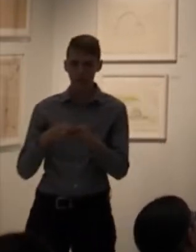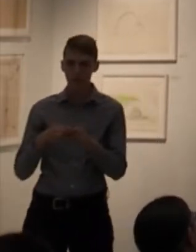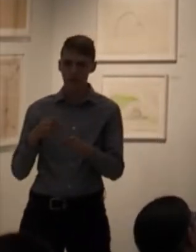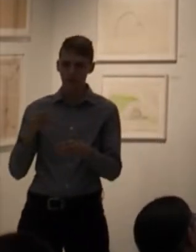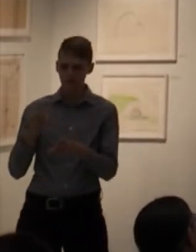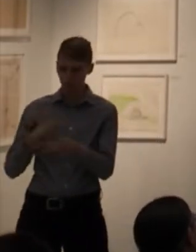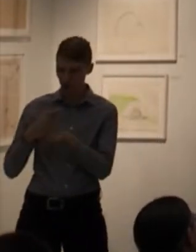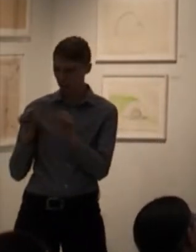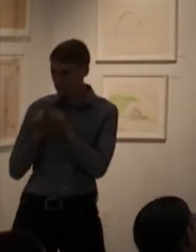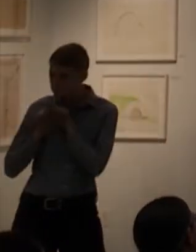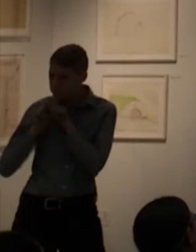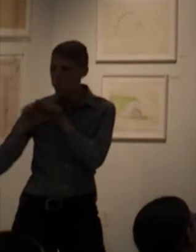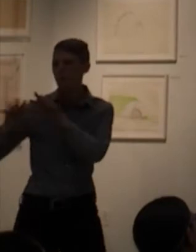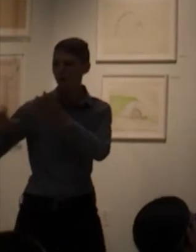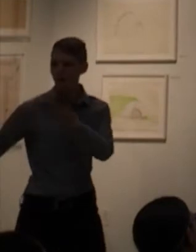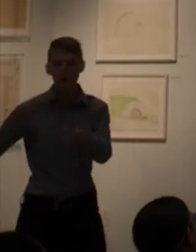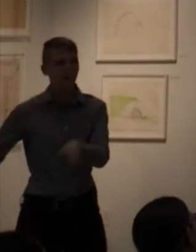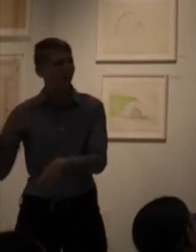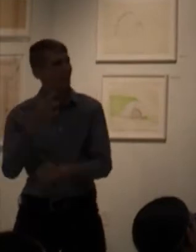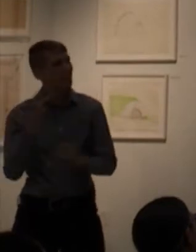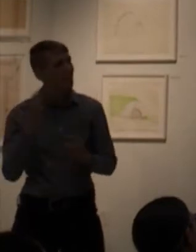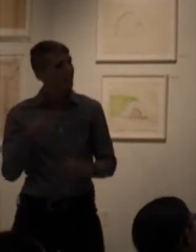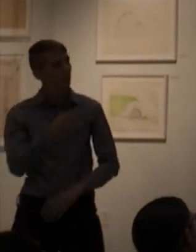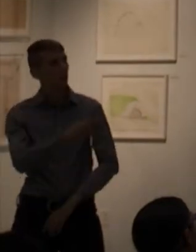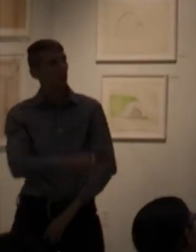of just terrible stuff.